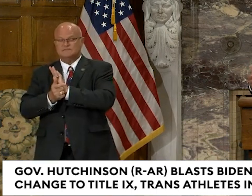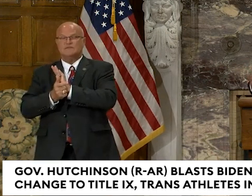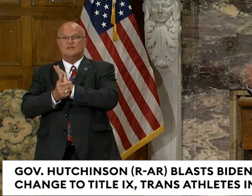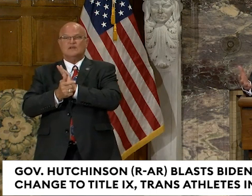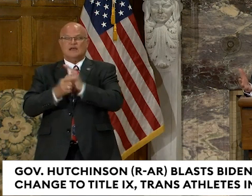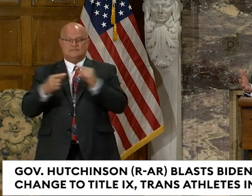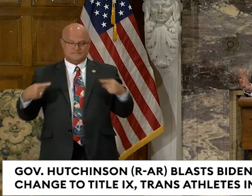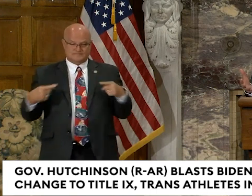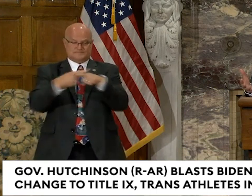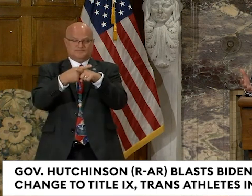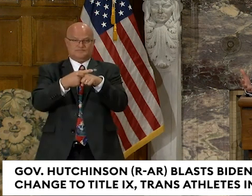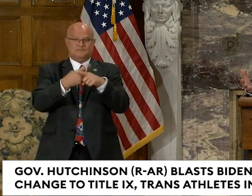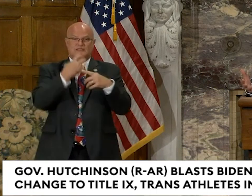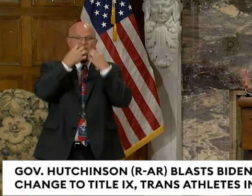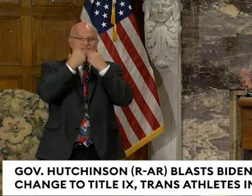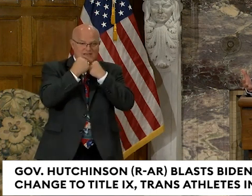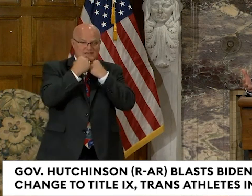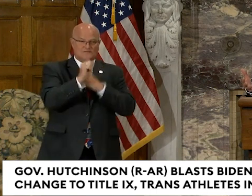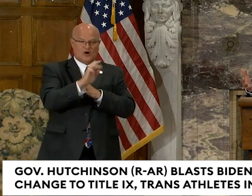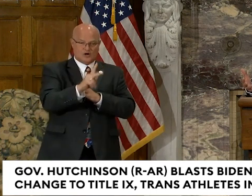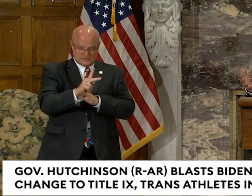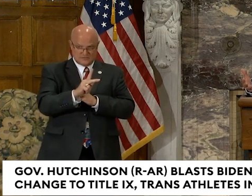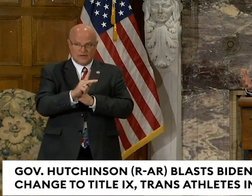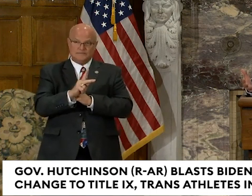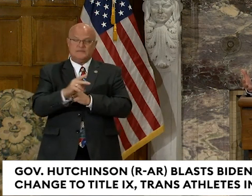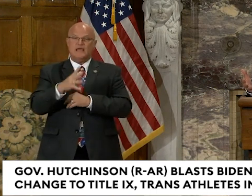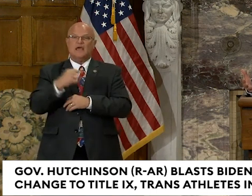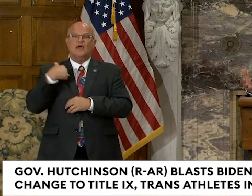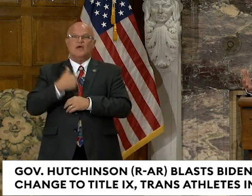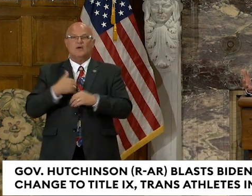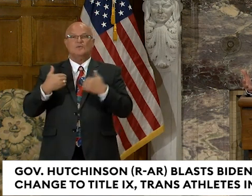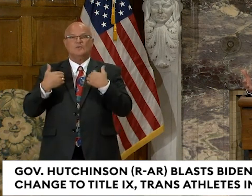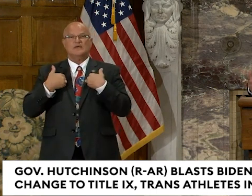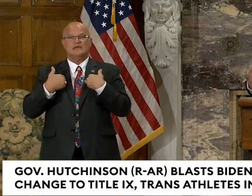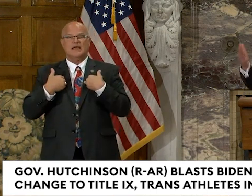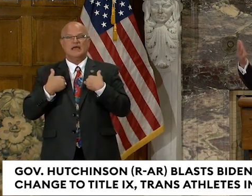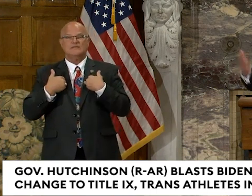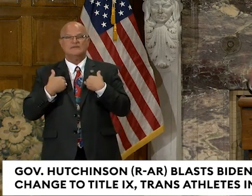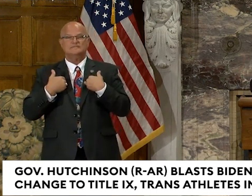the values of Arkansas. And we have